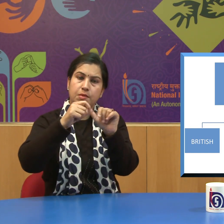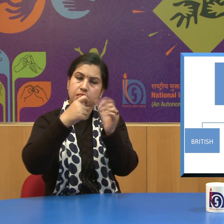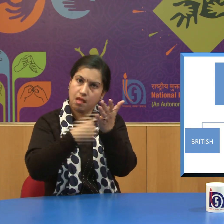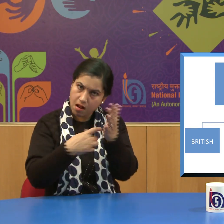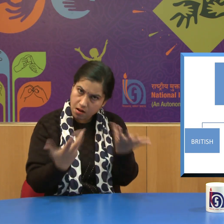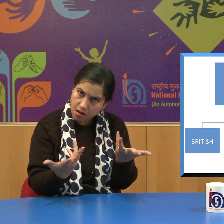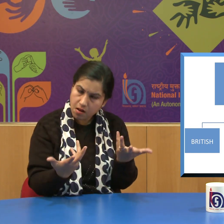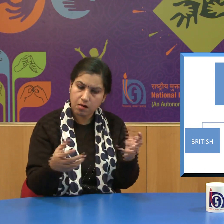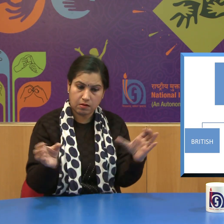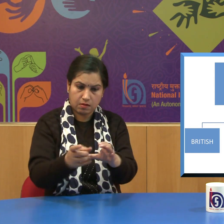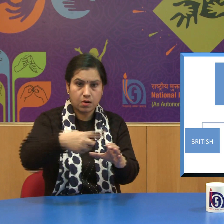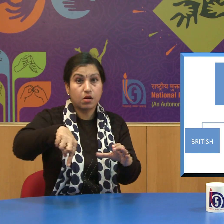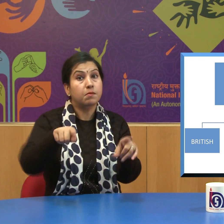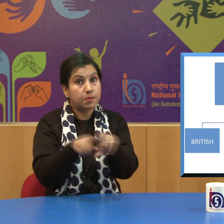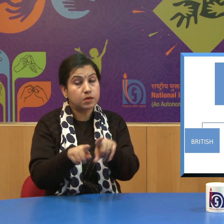and wealthy people,